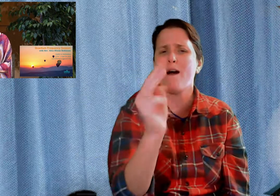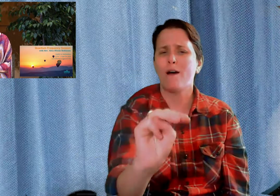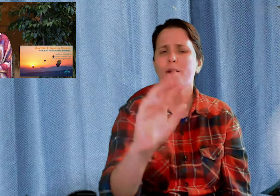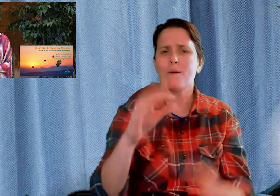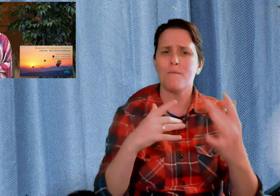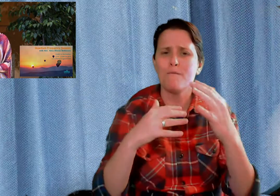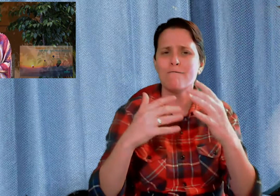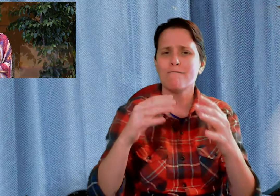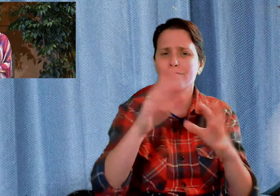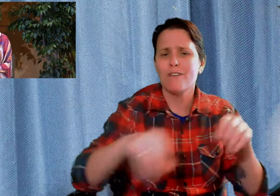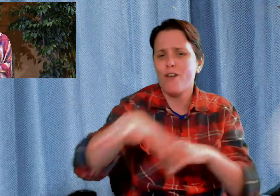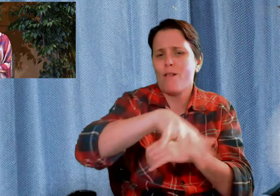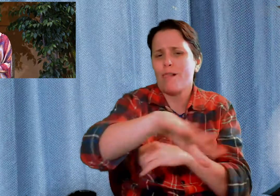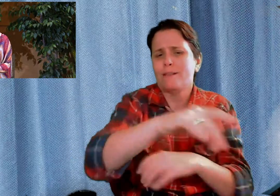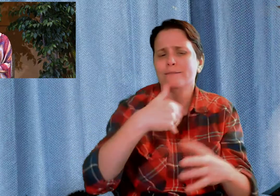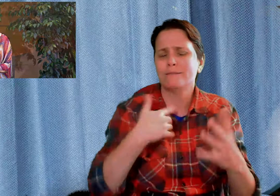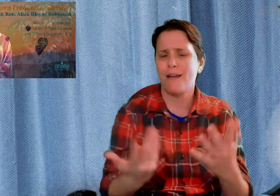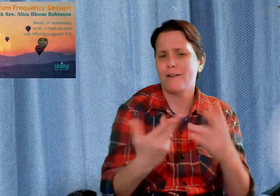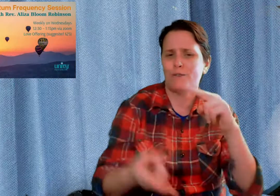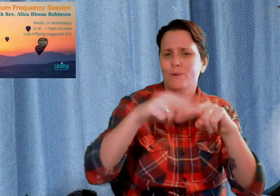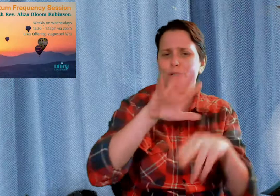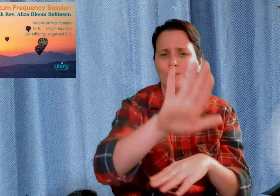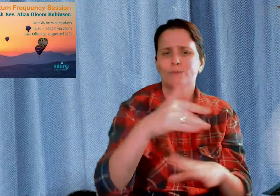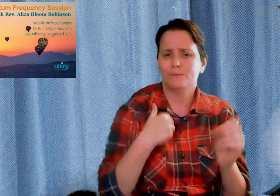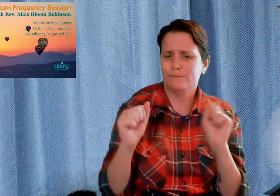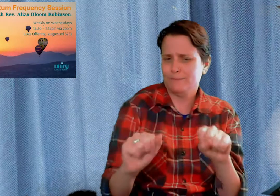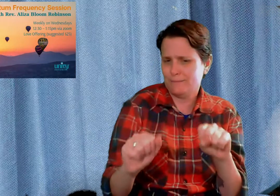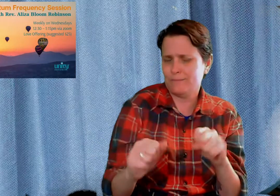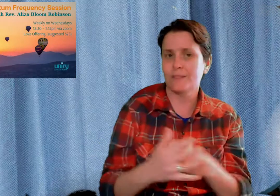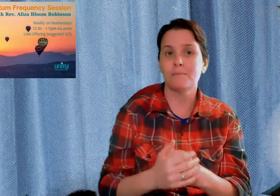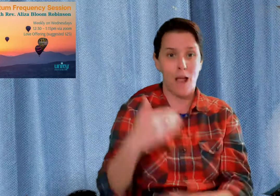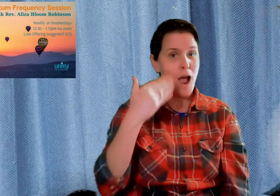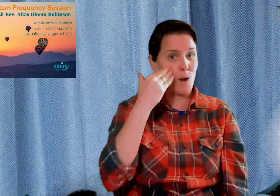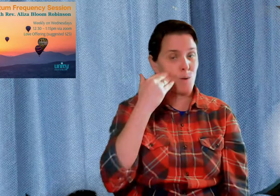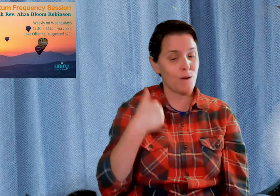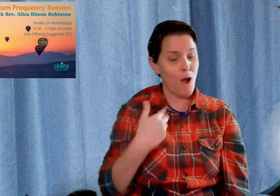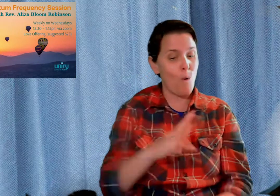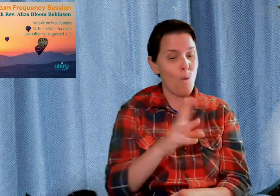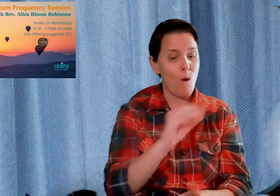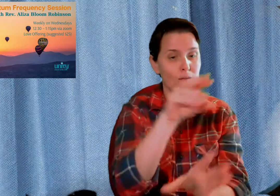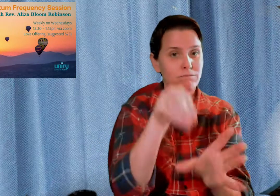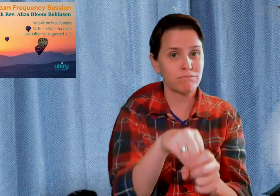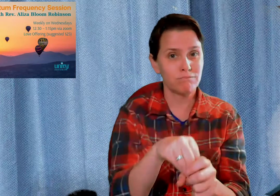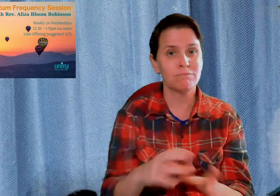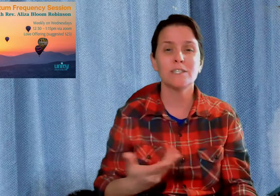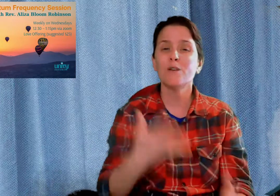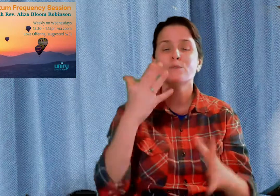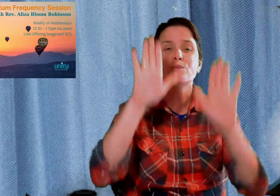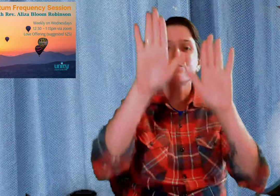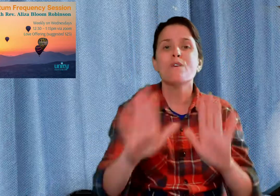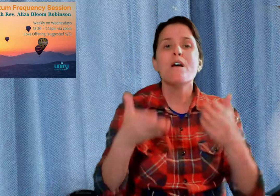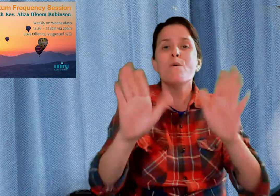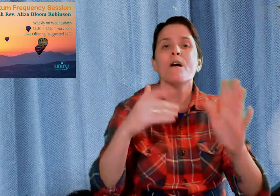frequency sessions take place on Wednesday afternoons at 12:30 p.m. What better way to spend your lunch break? The sessions